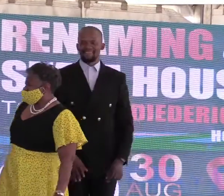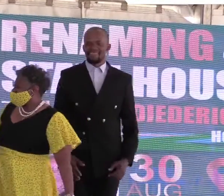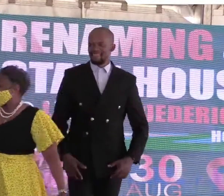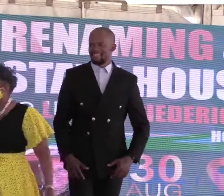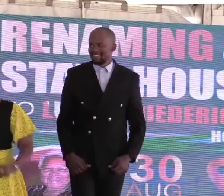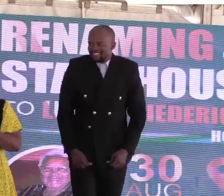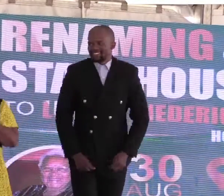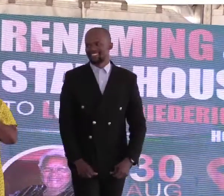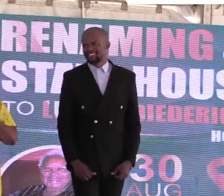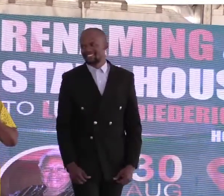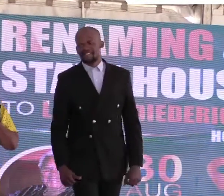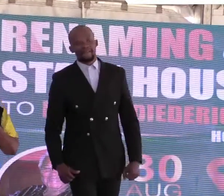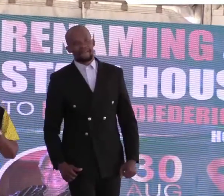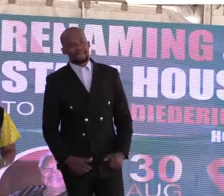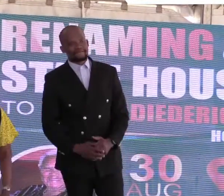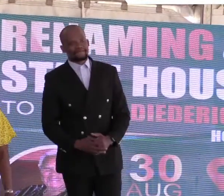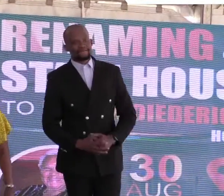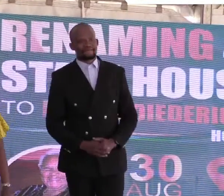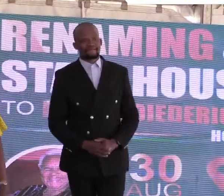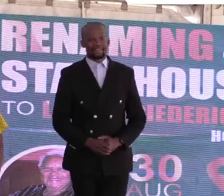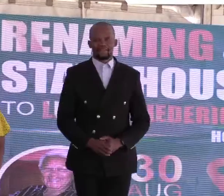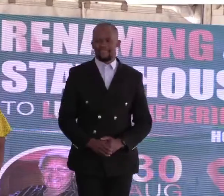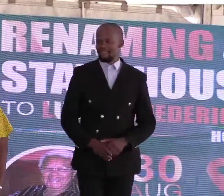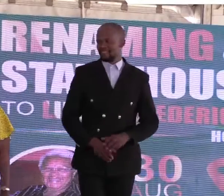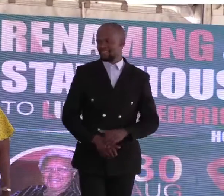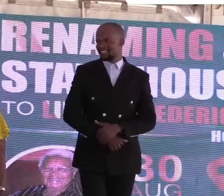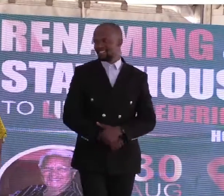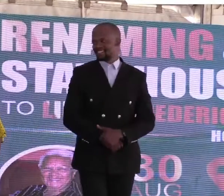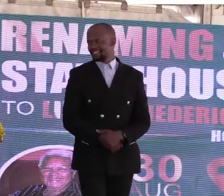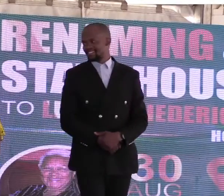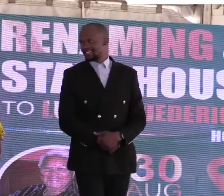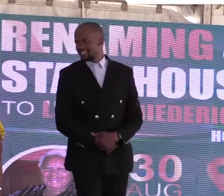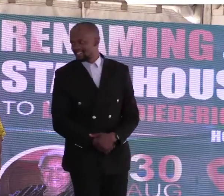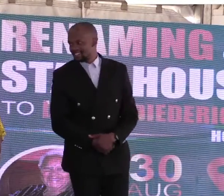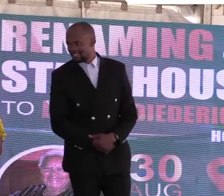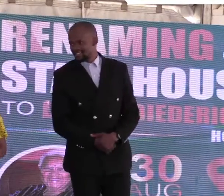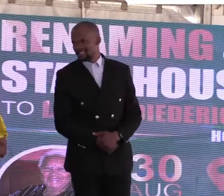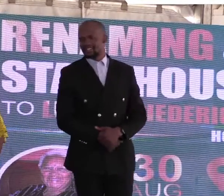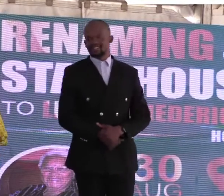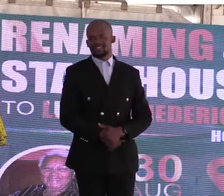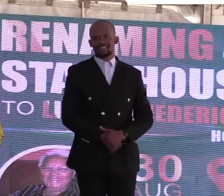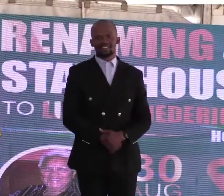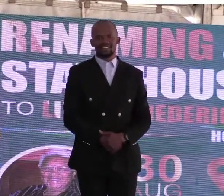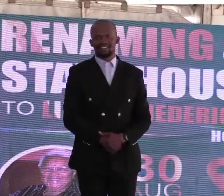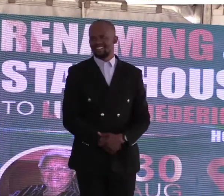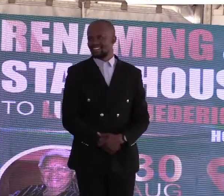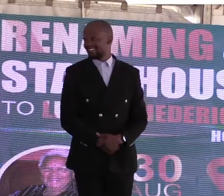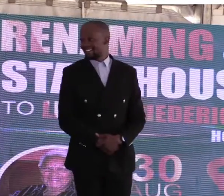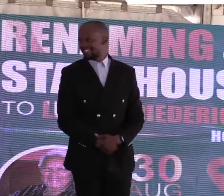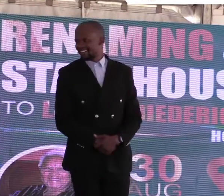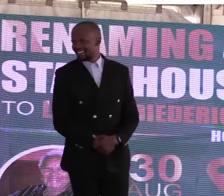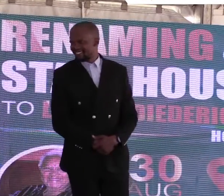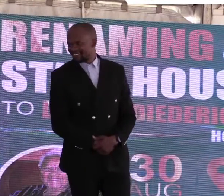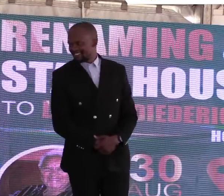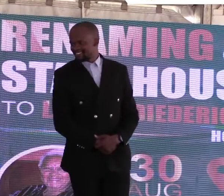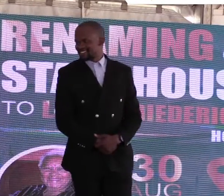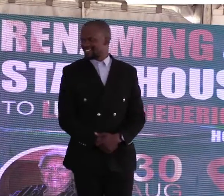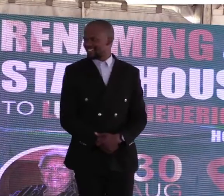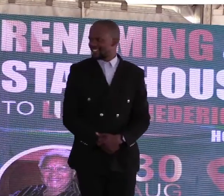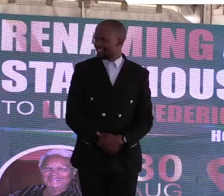Izake ndodakazi, izake ntombam. Because intanga zethu wena Lillian Diedericks sizabalaza